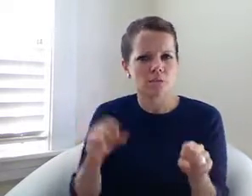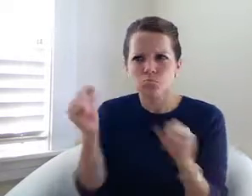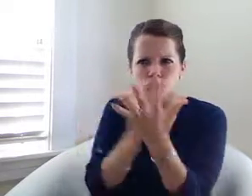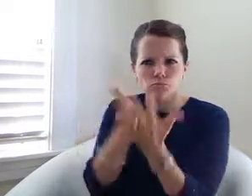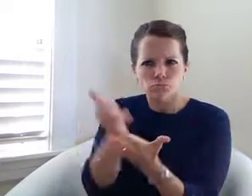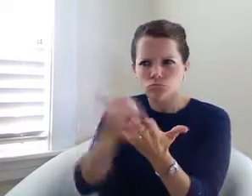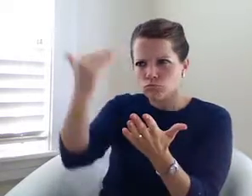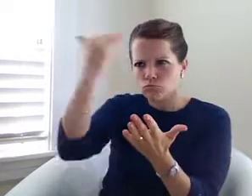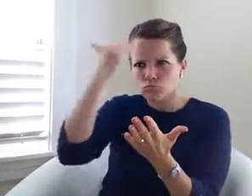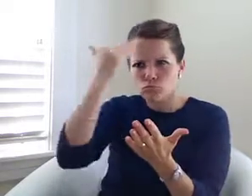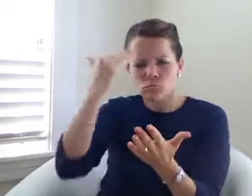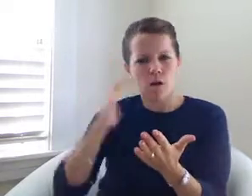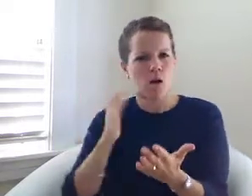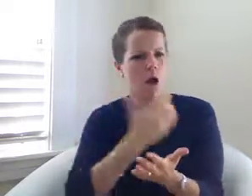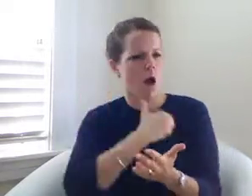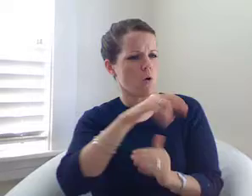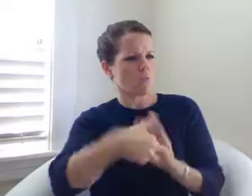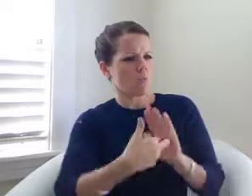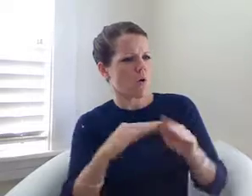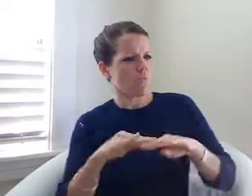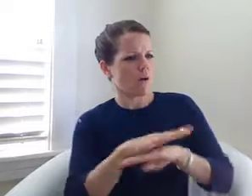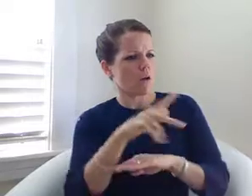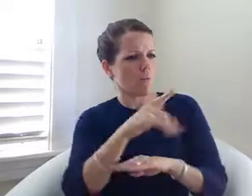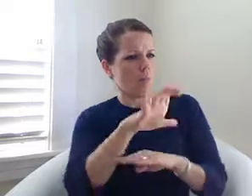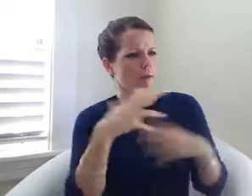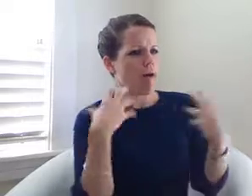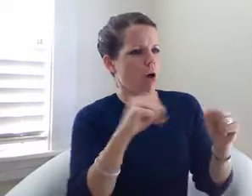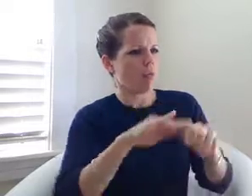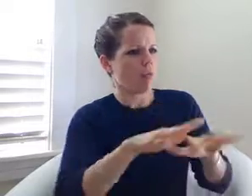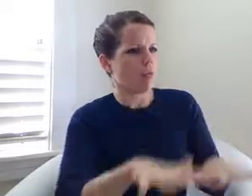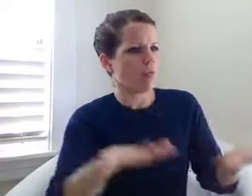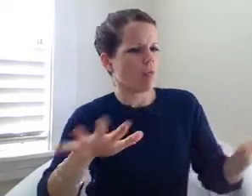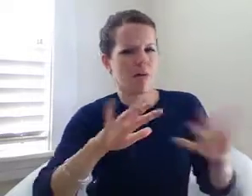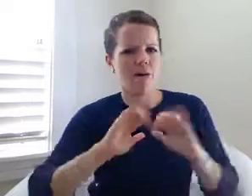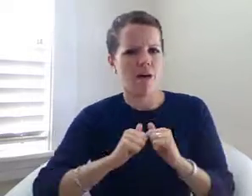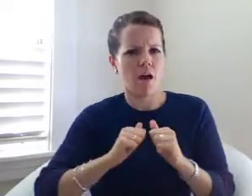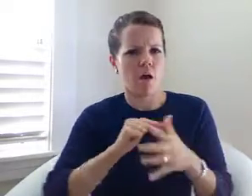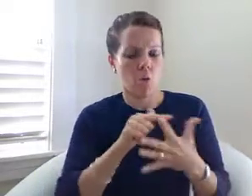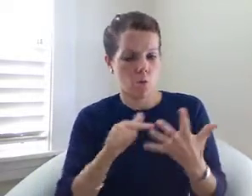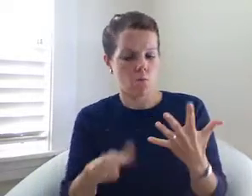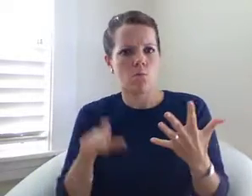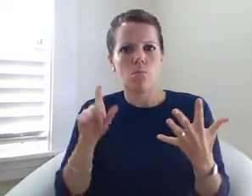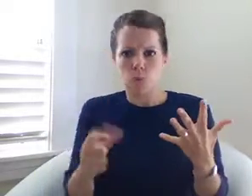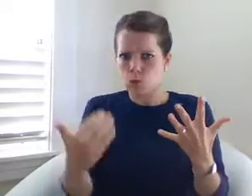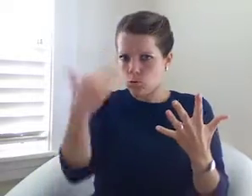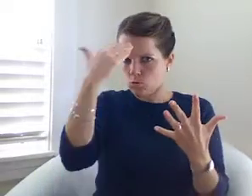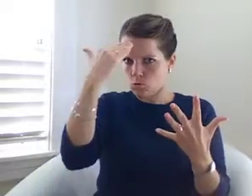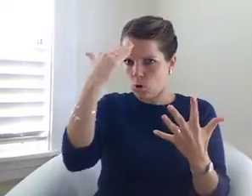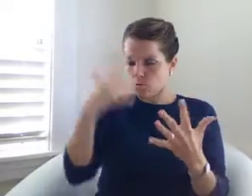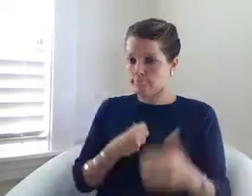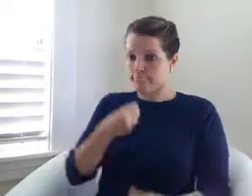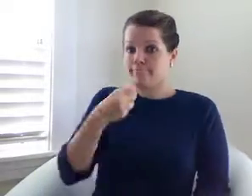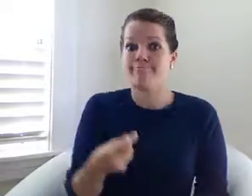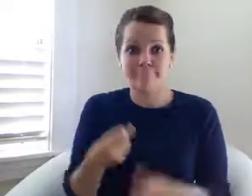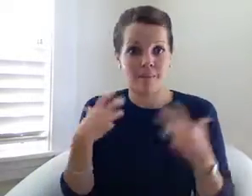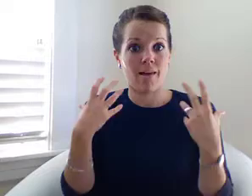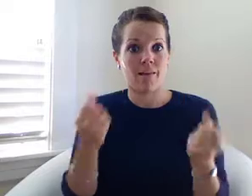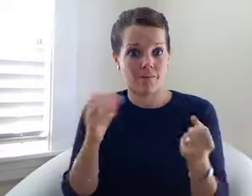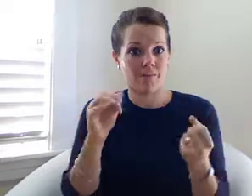health are all issues that Todd feels every interpreter working in a medical setting should understand. I share Todd's beliefs, and